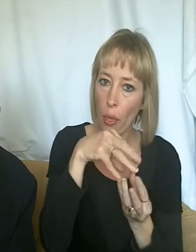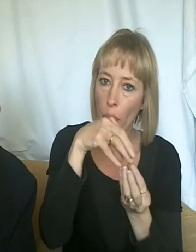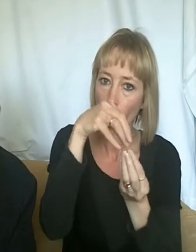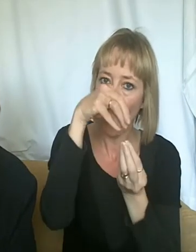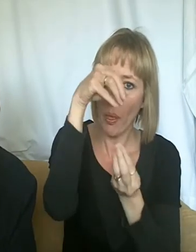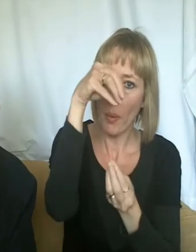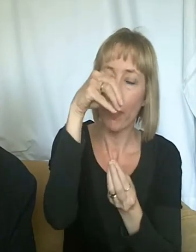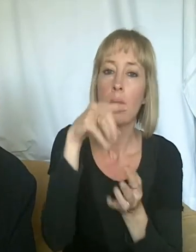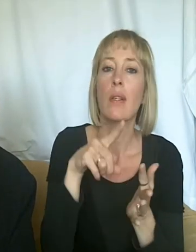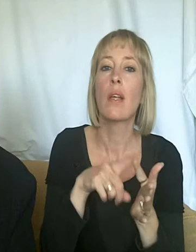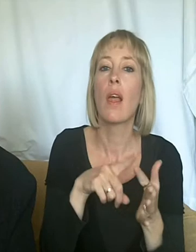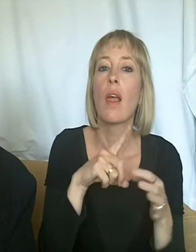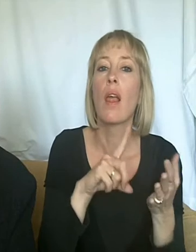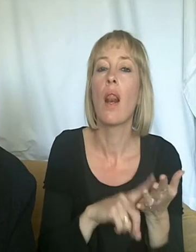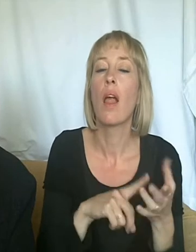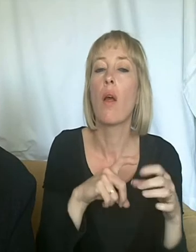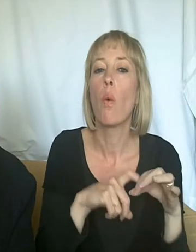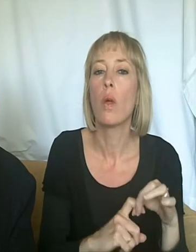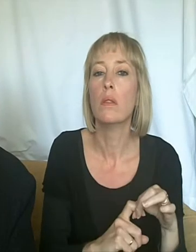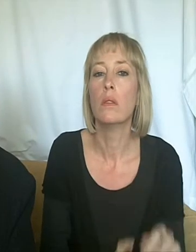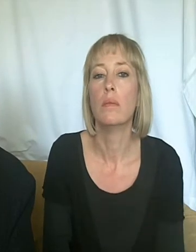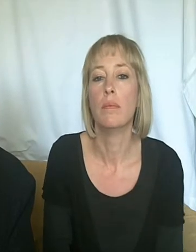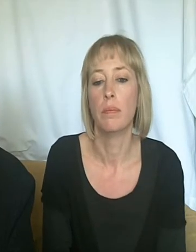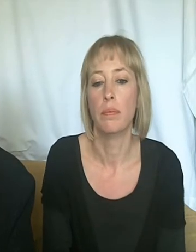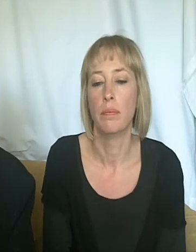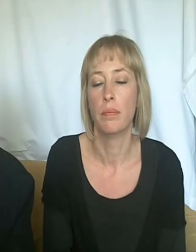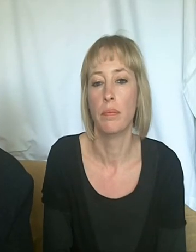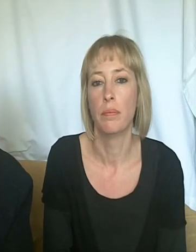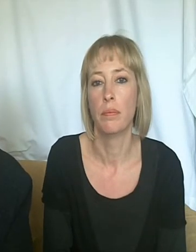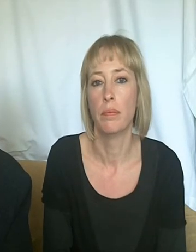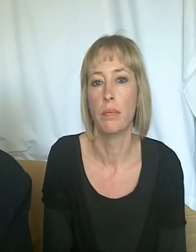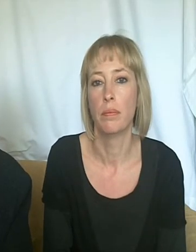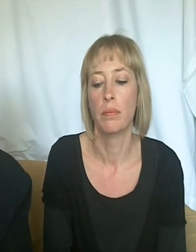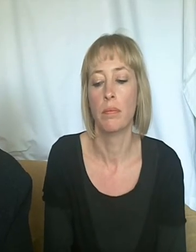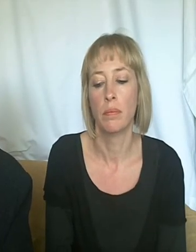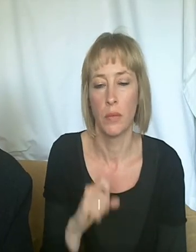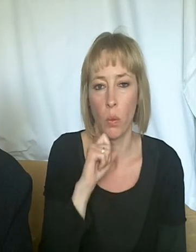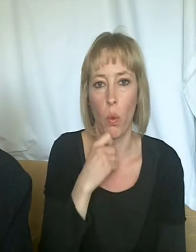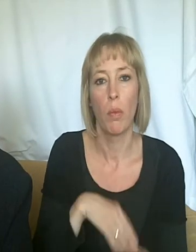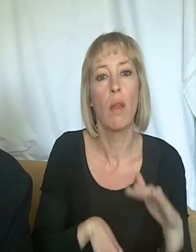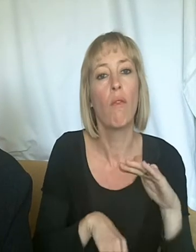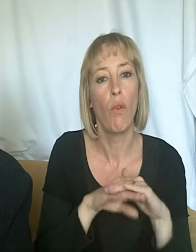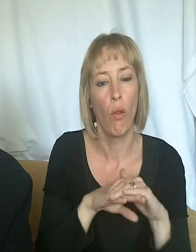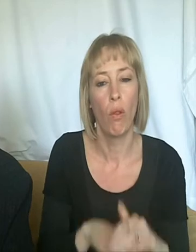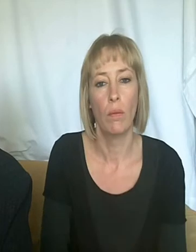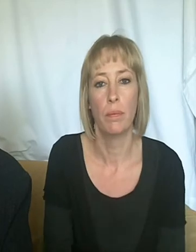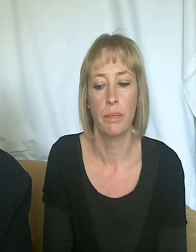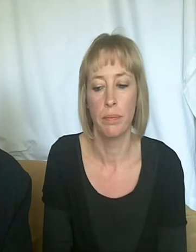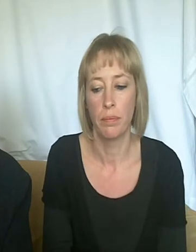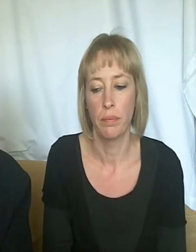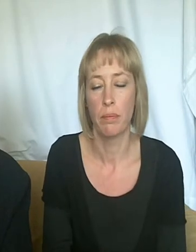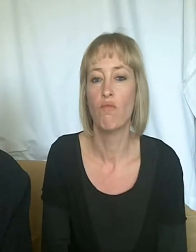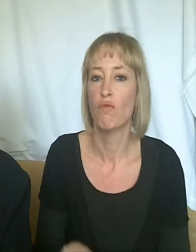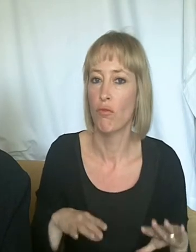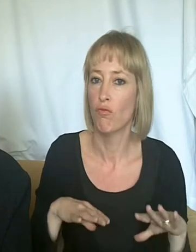or draws into it all the e-liquid, and your cartomizer is full